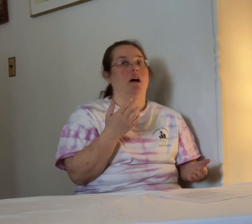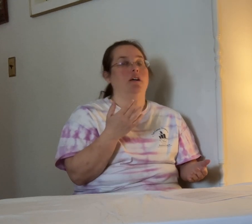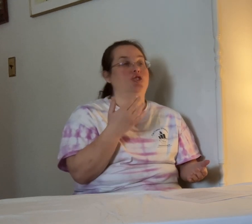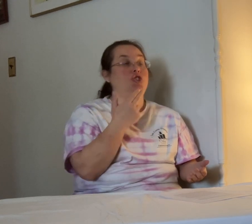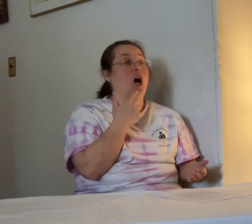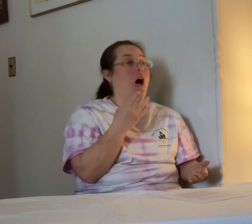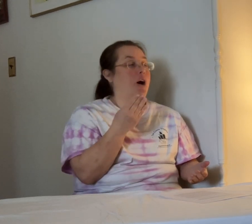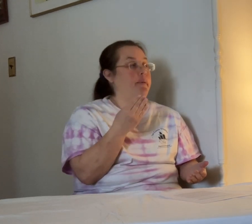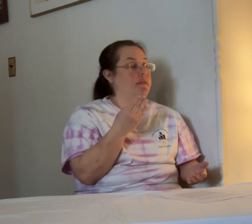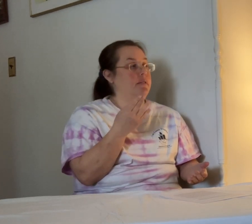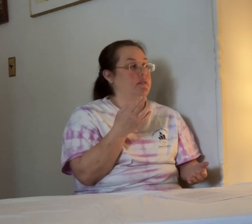job